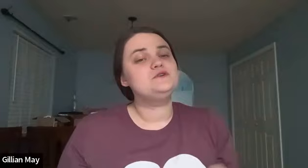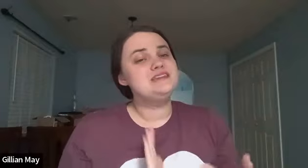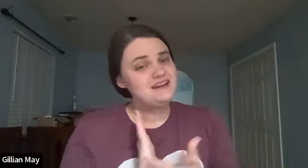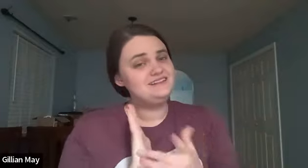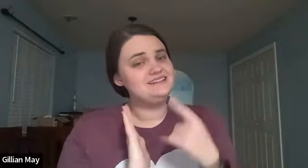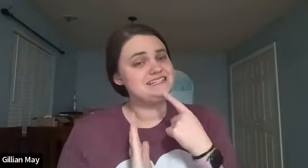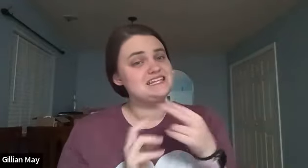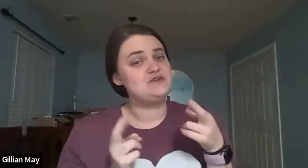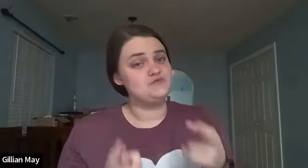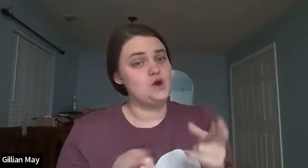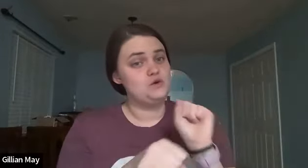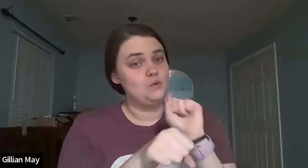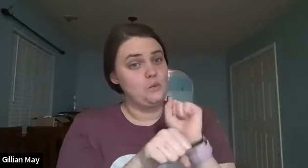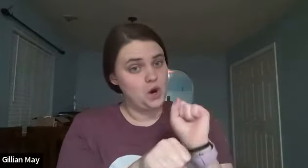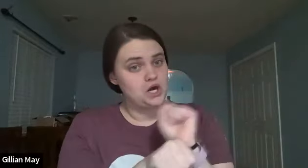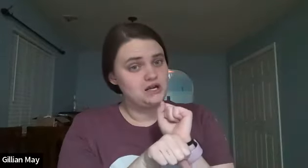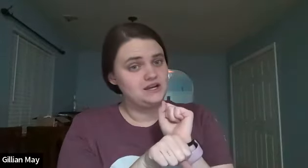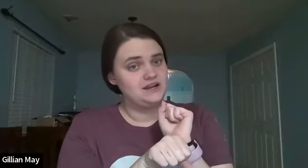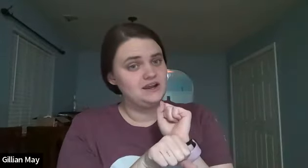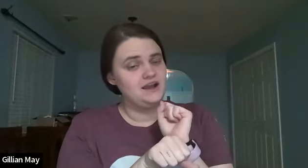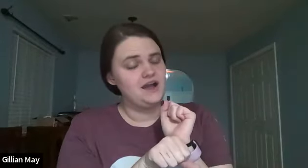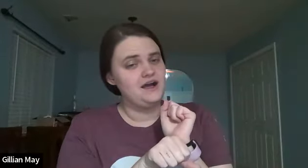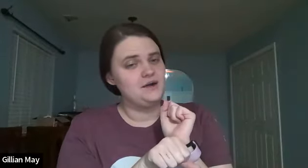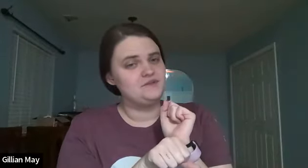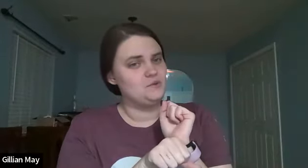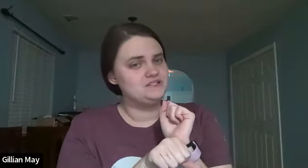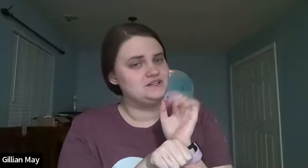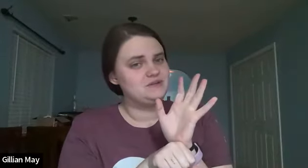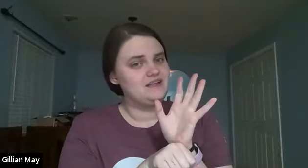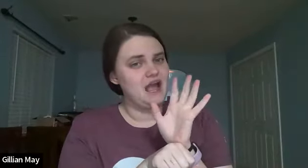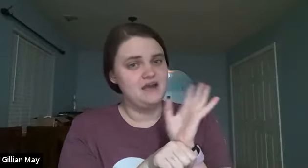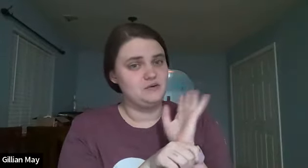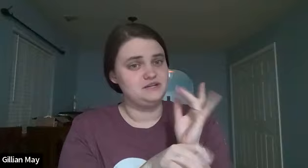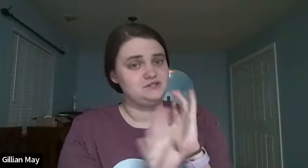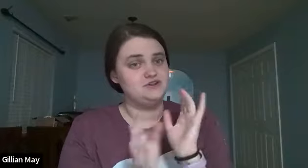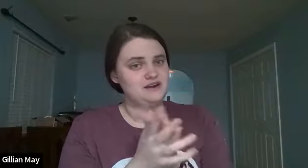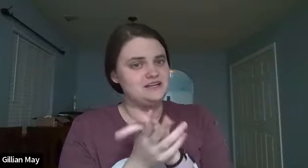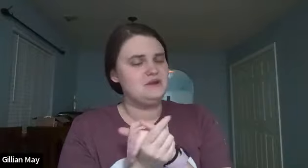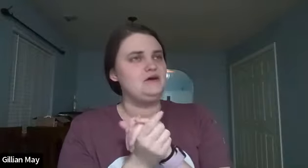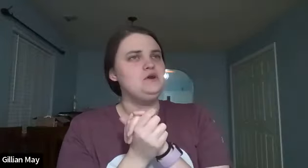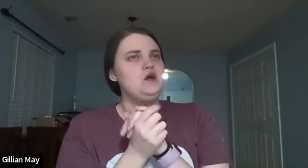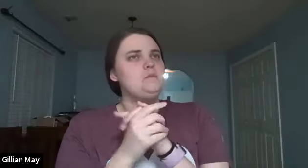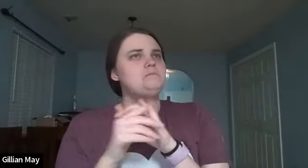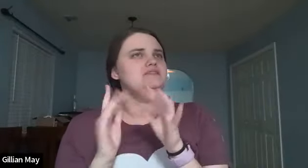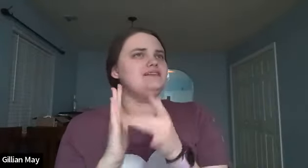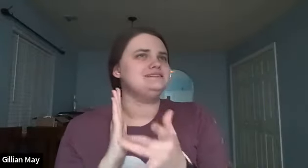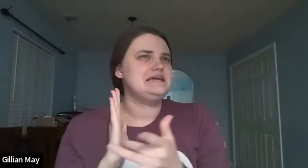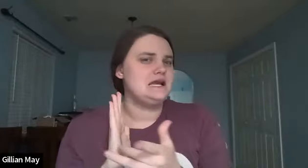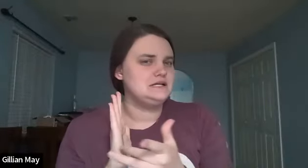you technically did say road work, no one's gonna be like, I have no idea what you're talking about. But the like